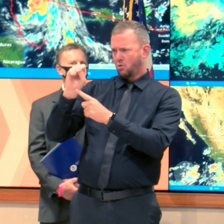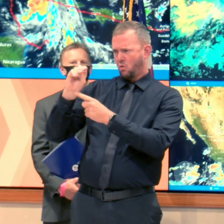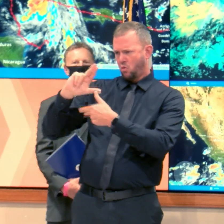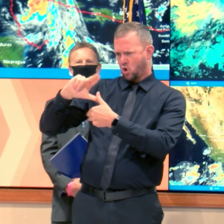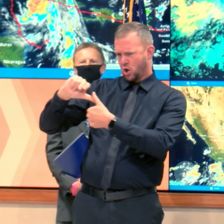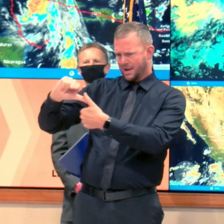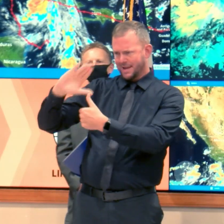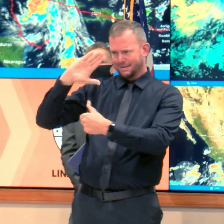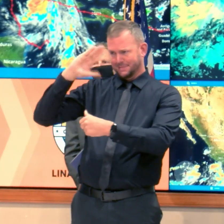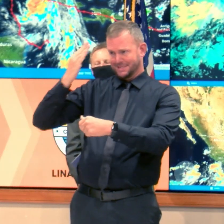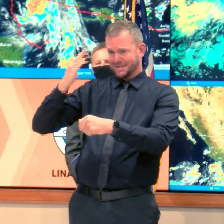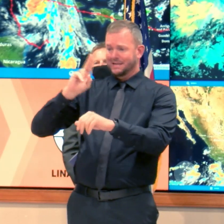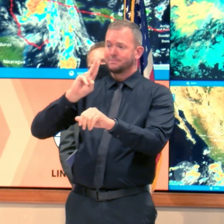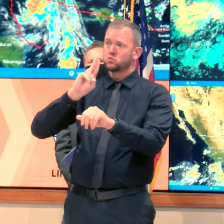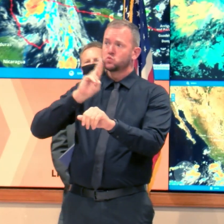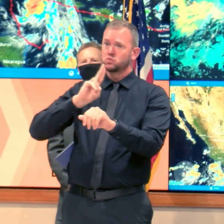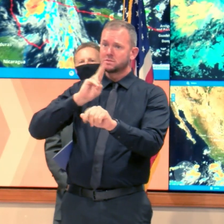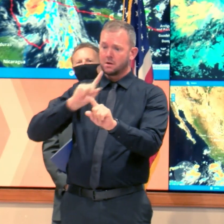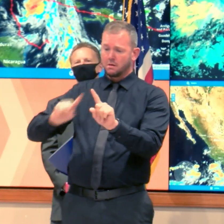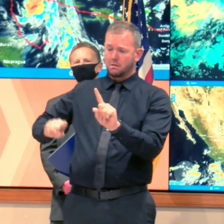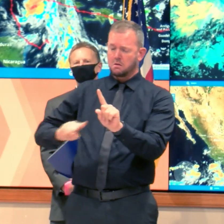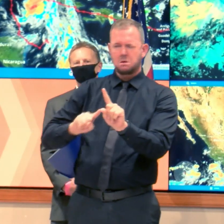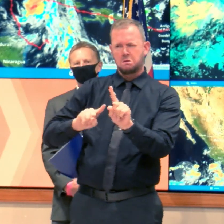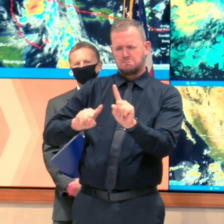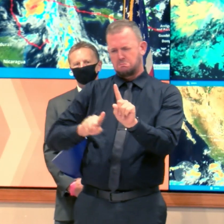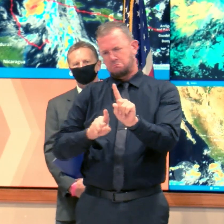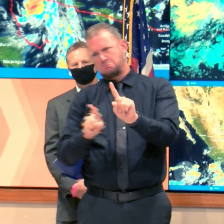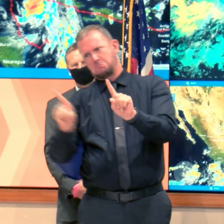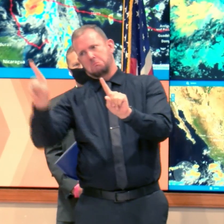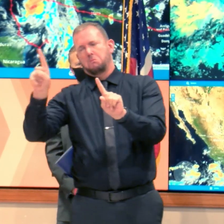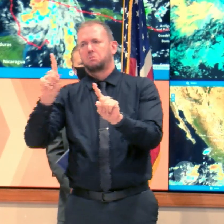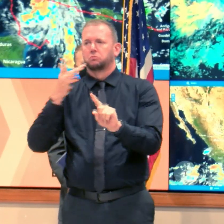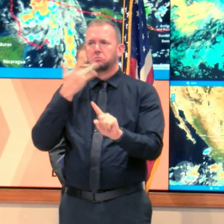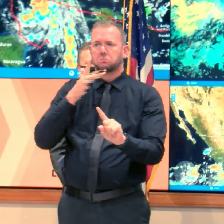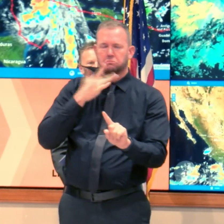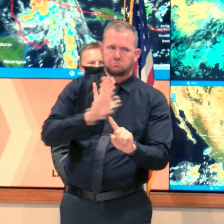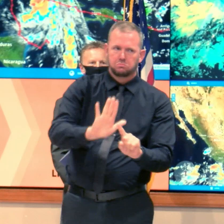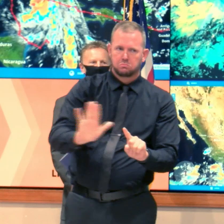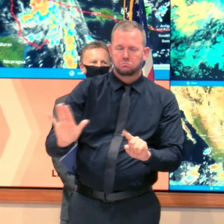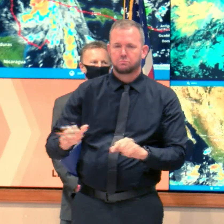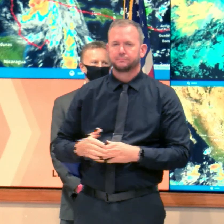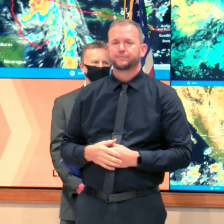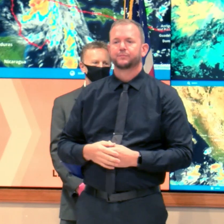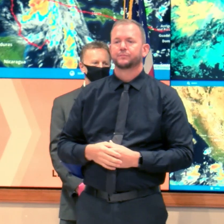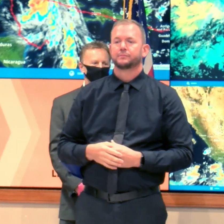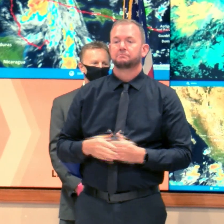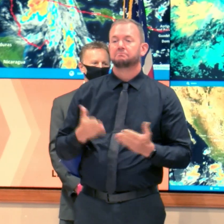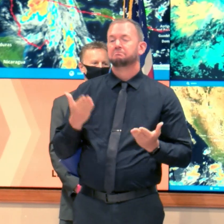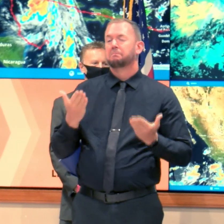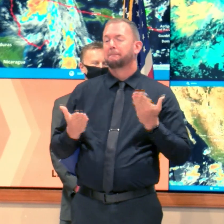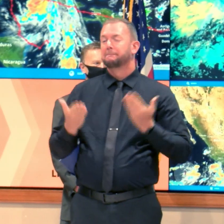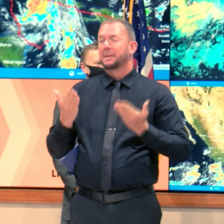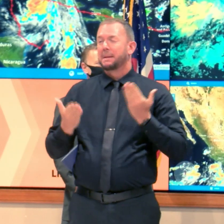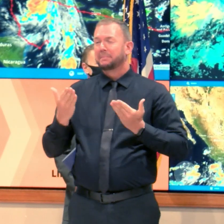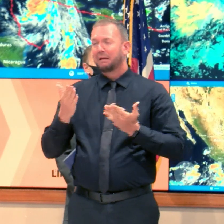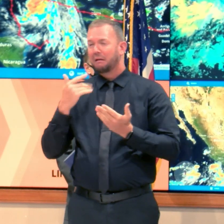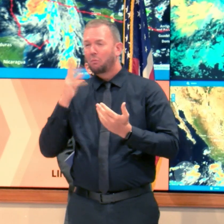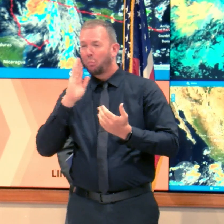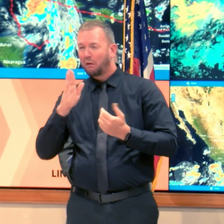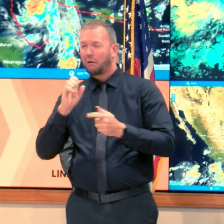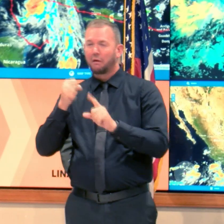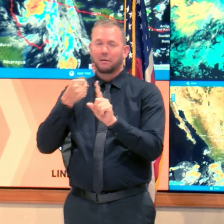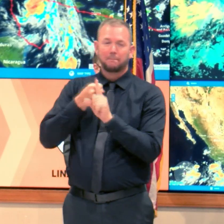it's coming ashore. We'll have minimal impacts in our area, maybe some light showers and thunderstorm. We must